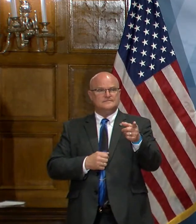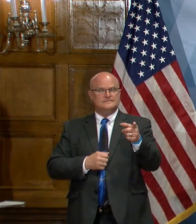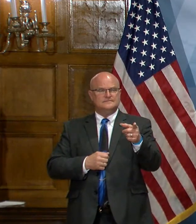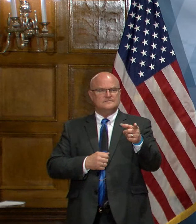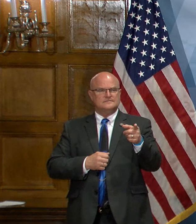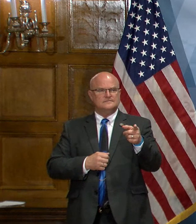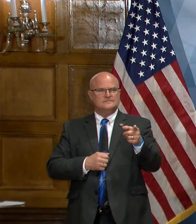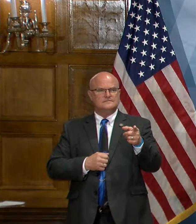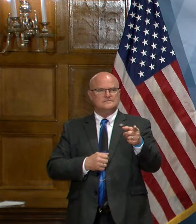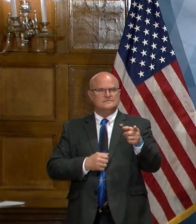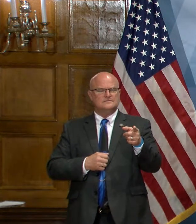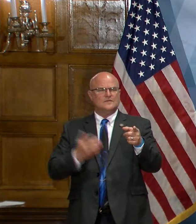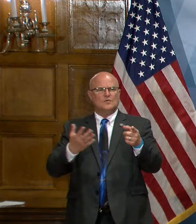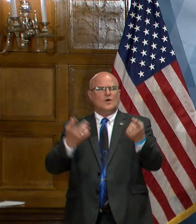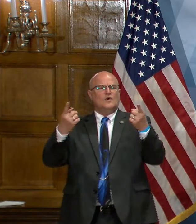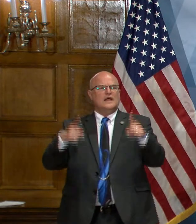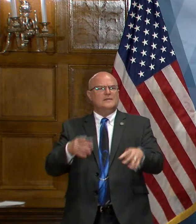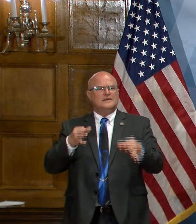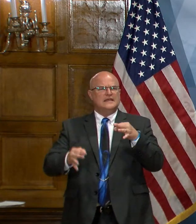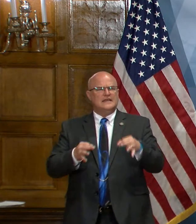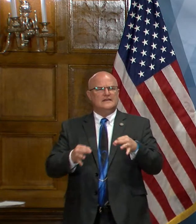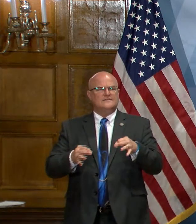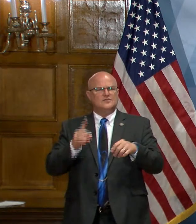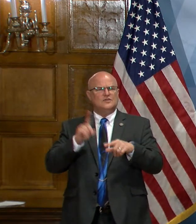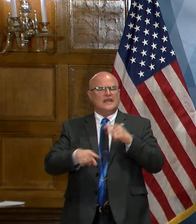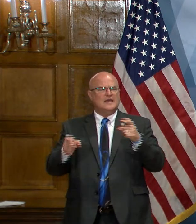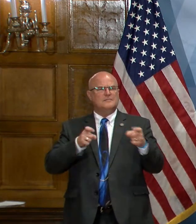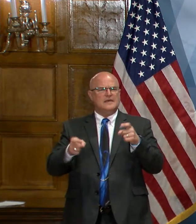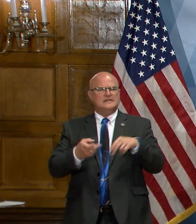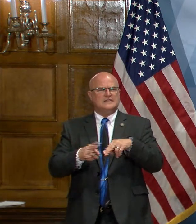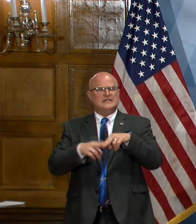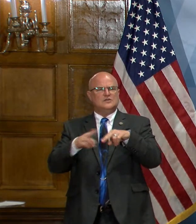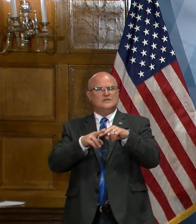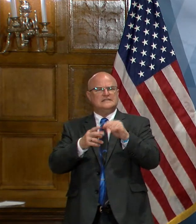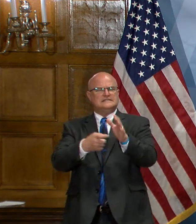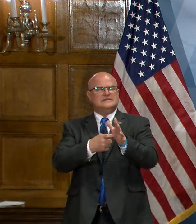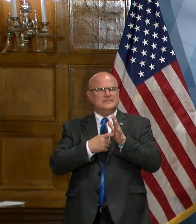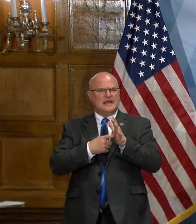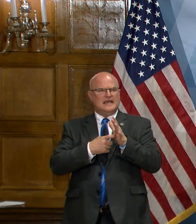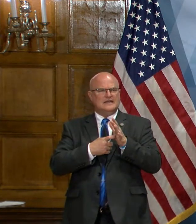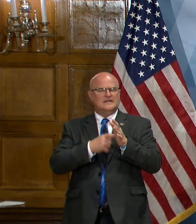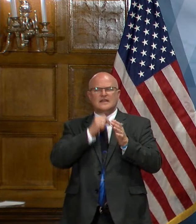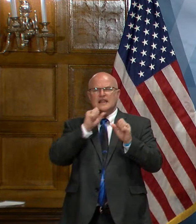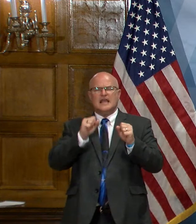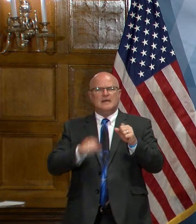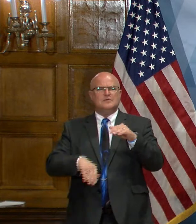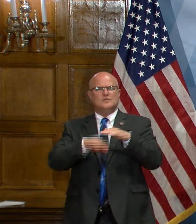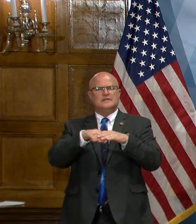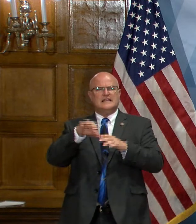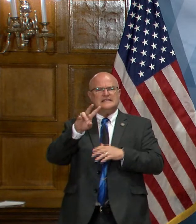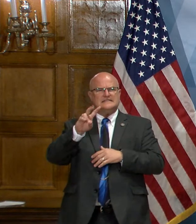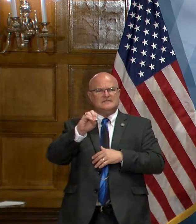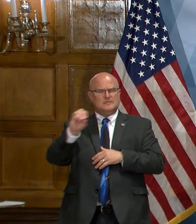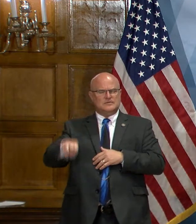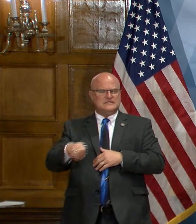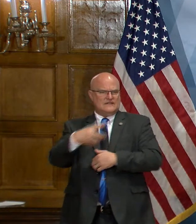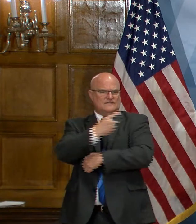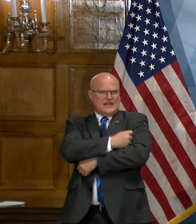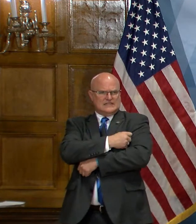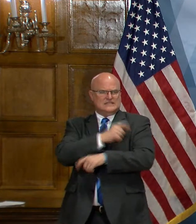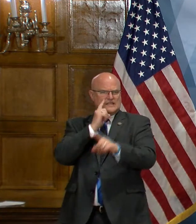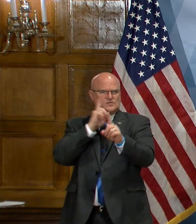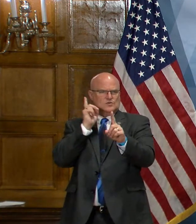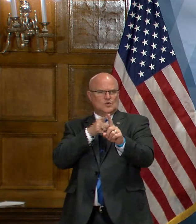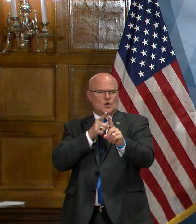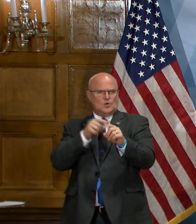Alex. What will happen if you can't manage to increase demand and we're not able to reach that 70% vaccination